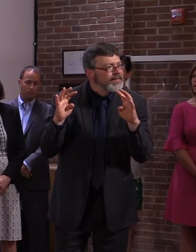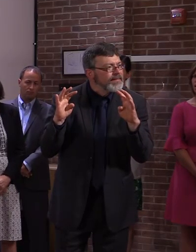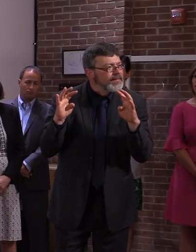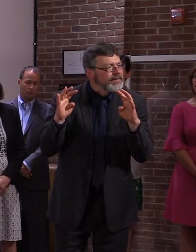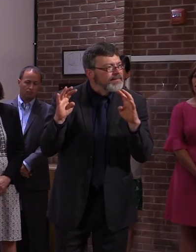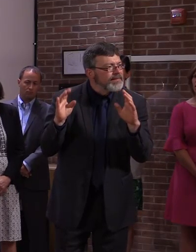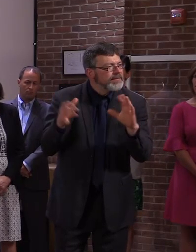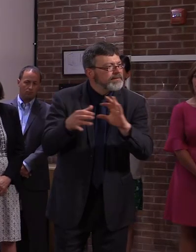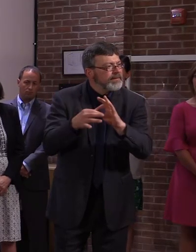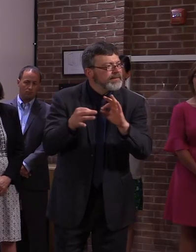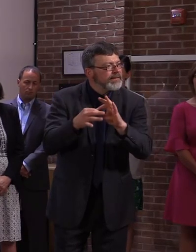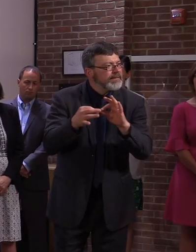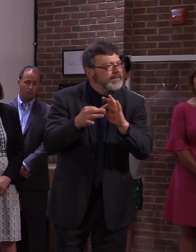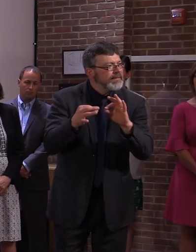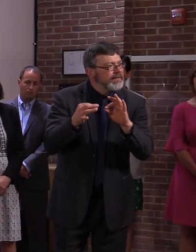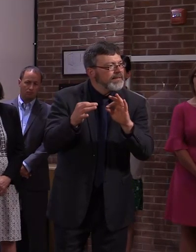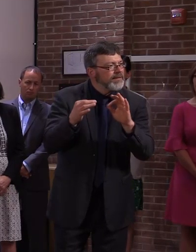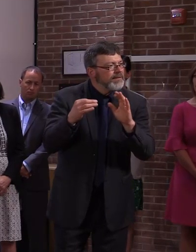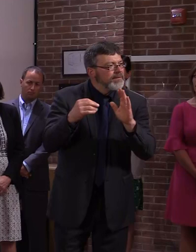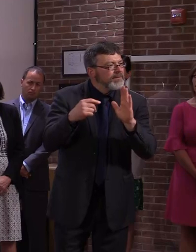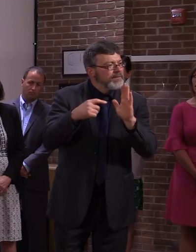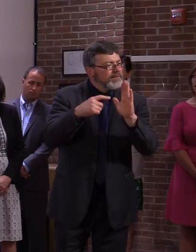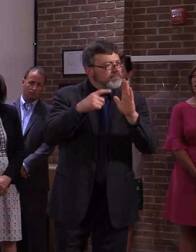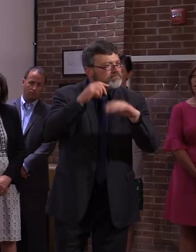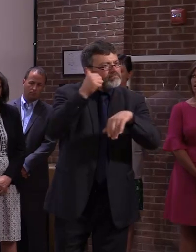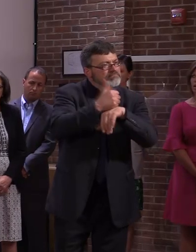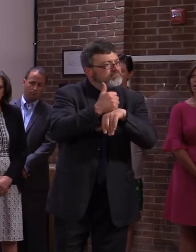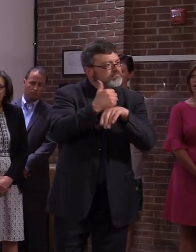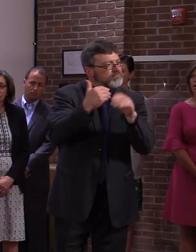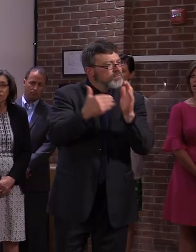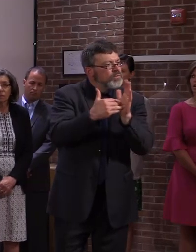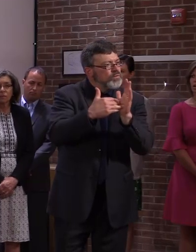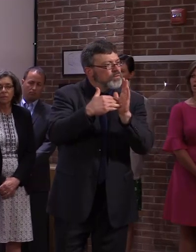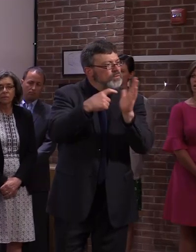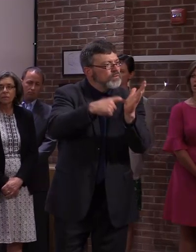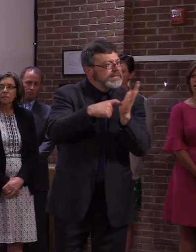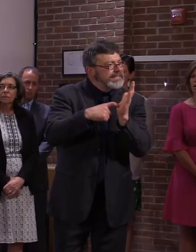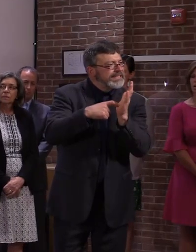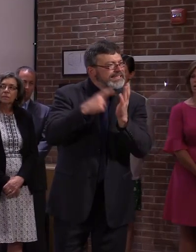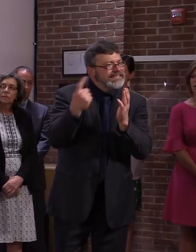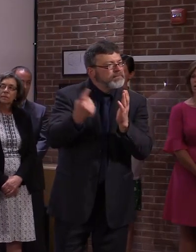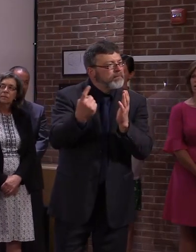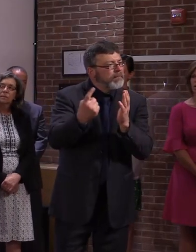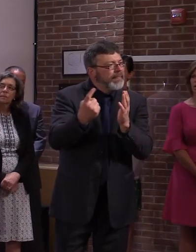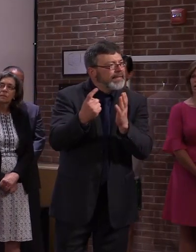will folks who don't meet that criteria have to be out on June 30th?